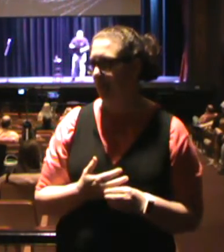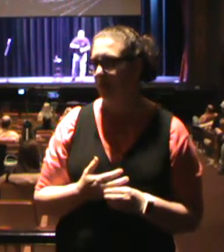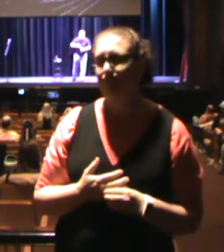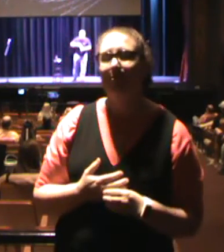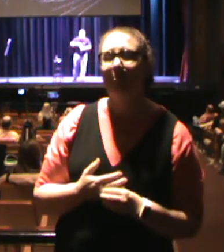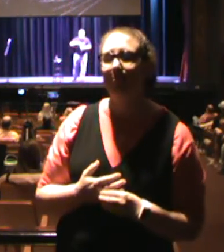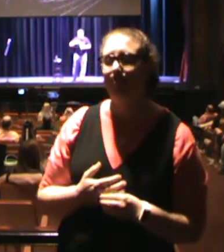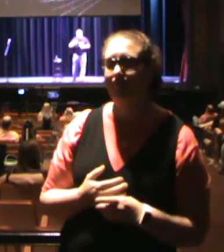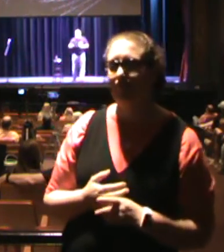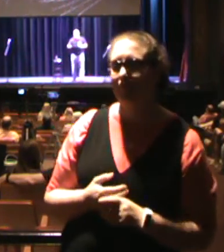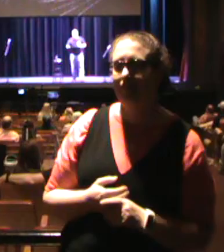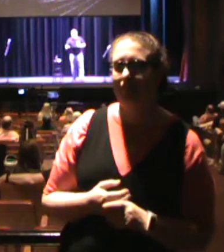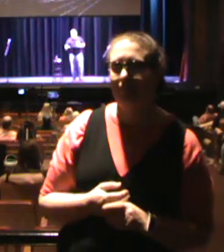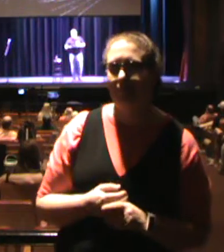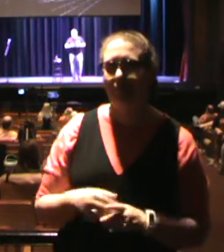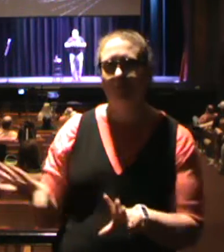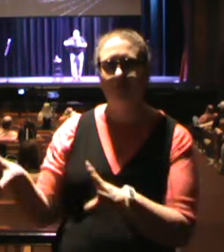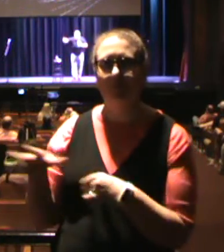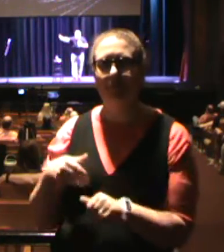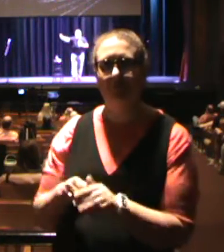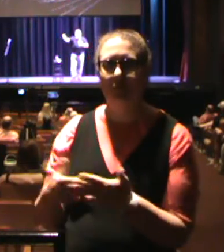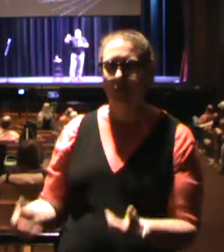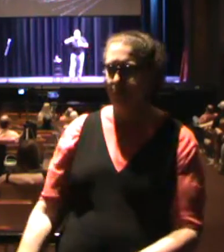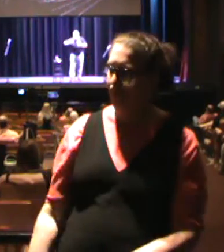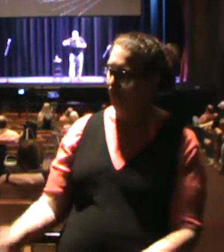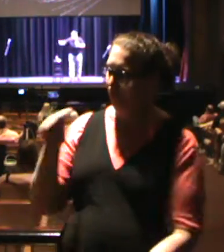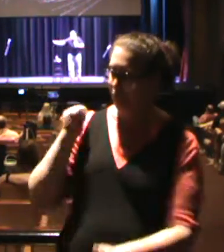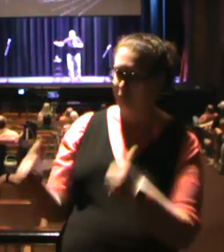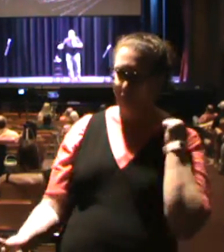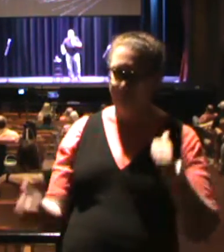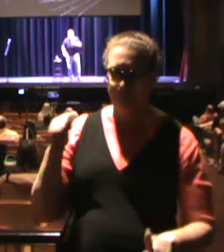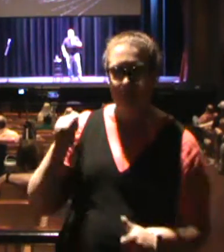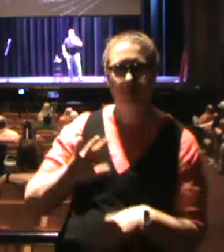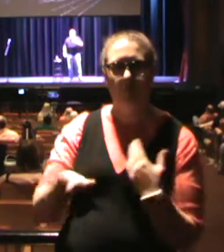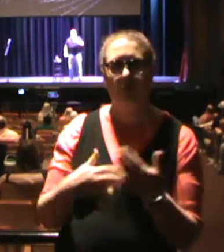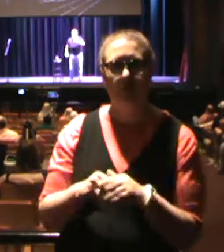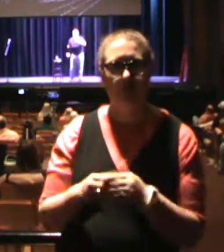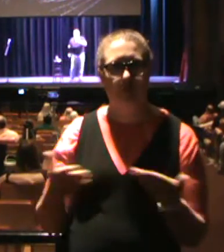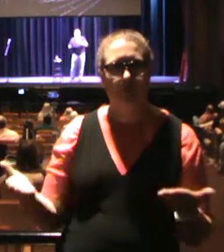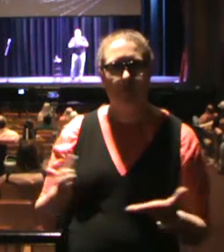tea. He took everything and just threw it out, all of his possessions.